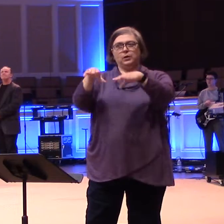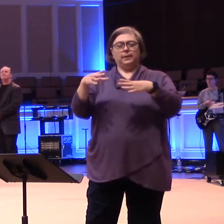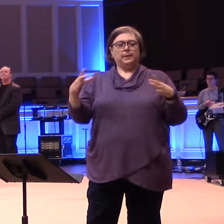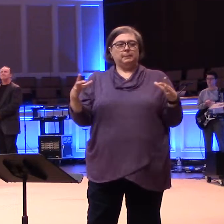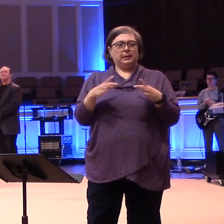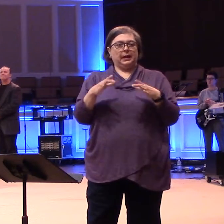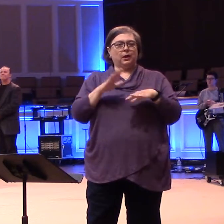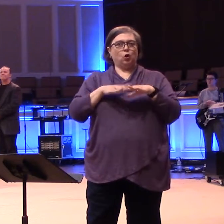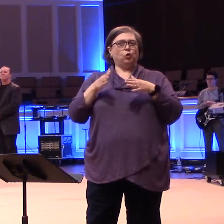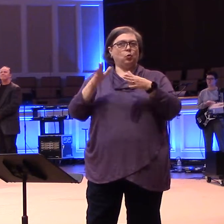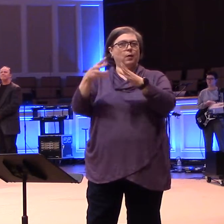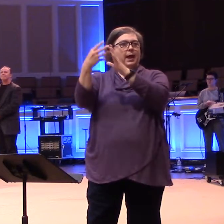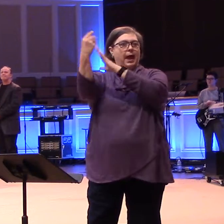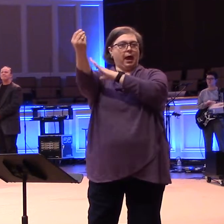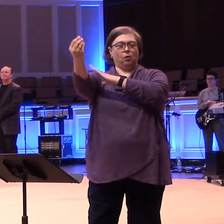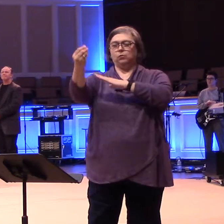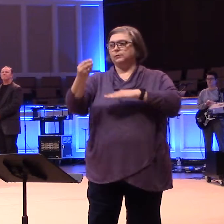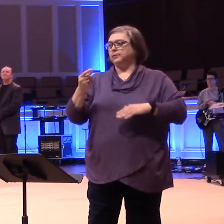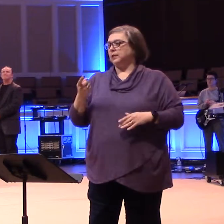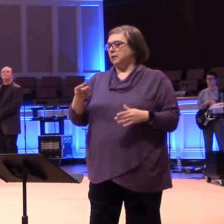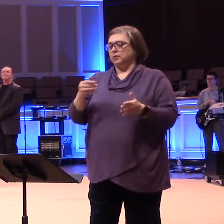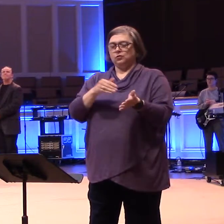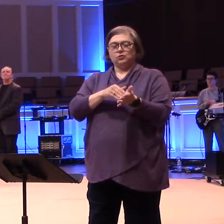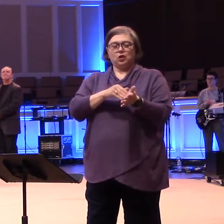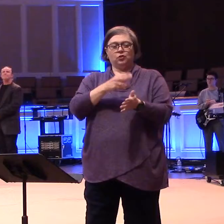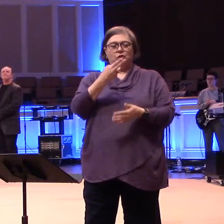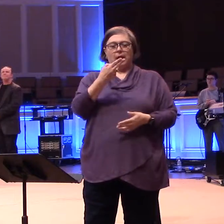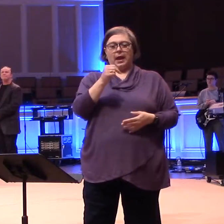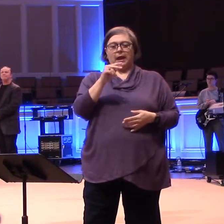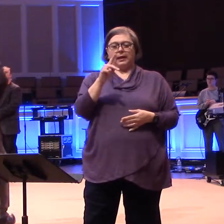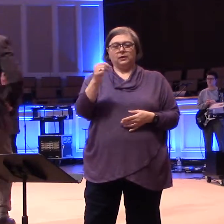up as we get ready to go into a time of baptism.